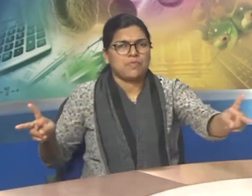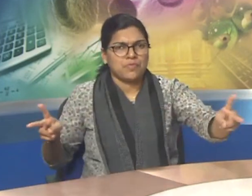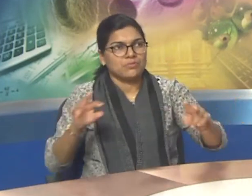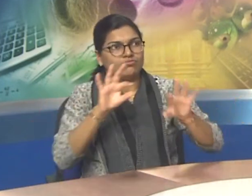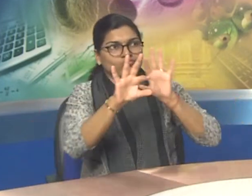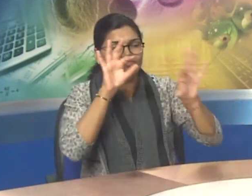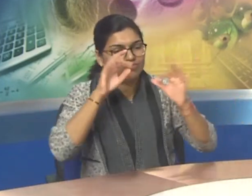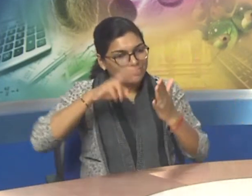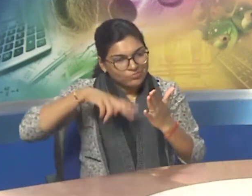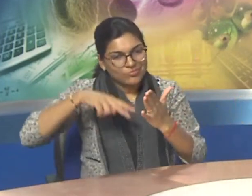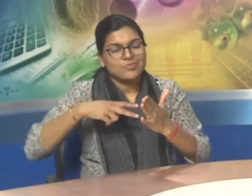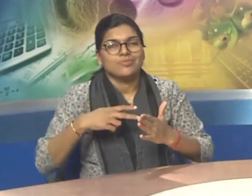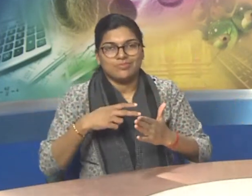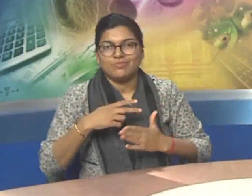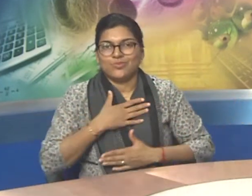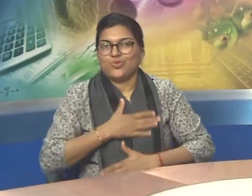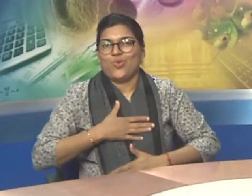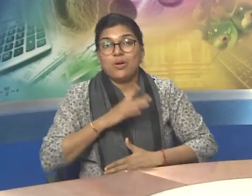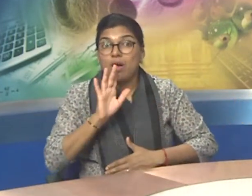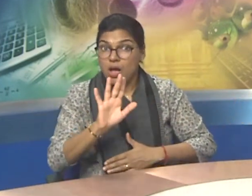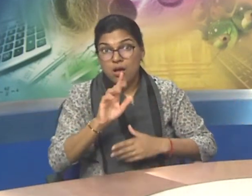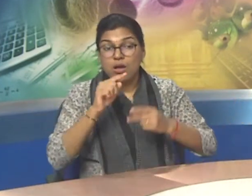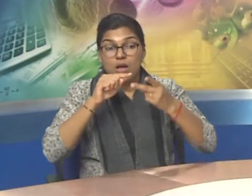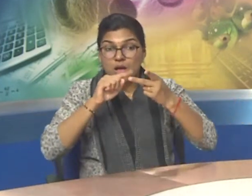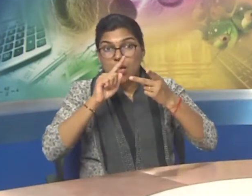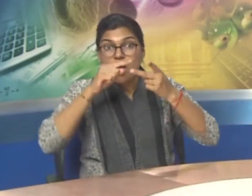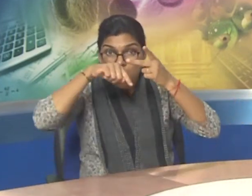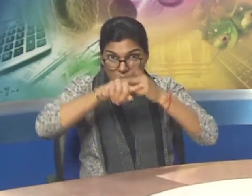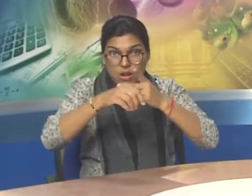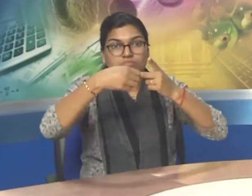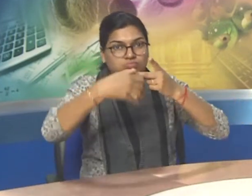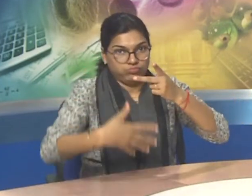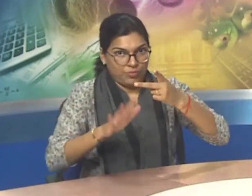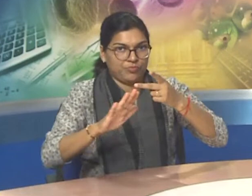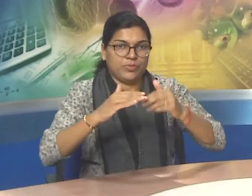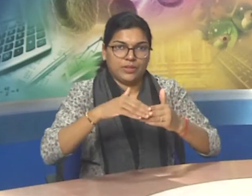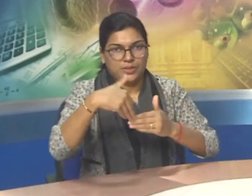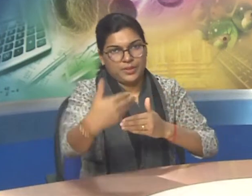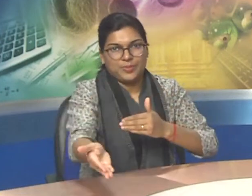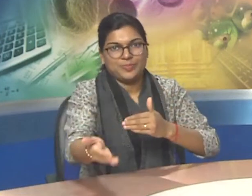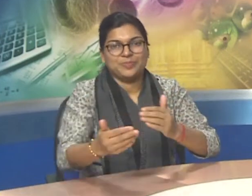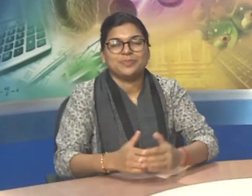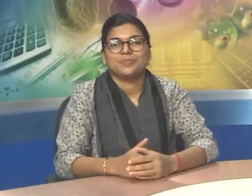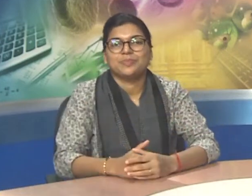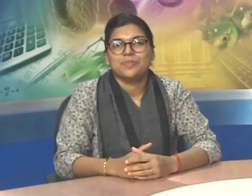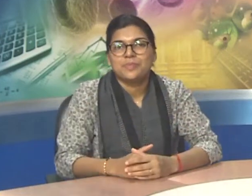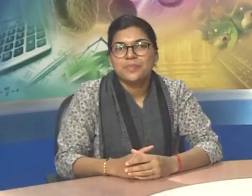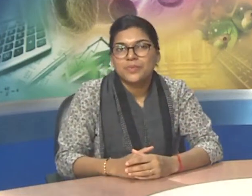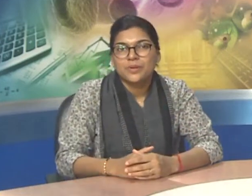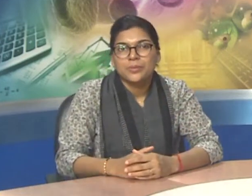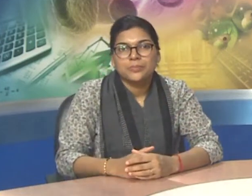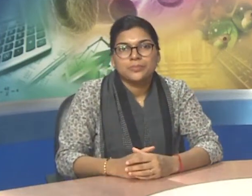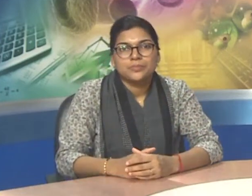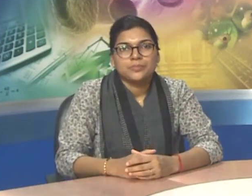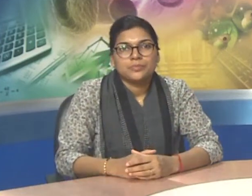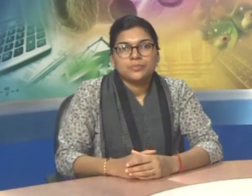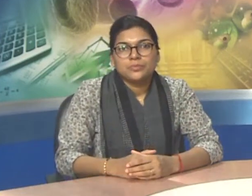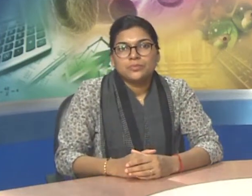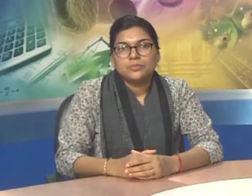statement, we will understand that people have different interests and they can choose